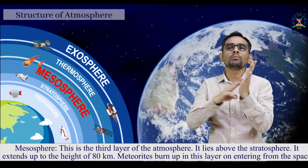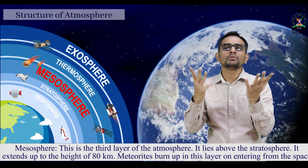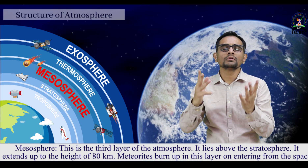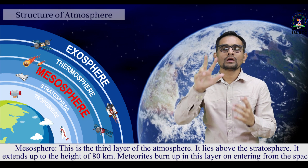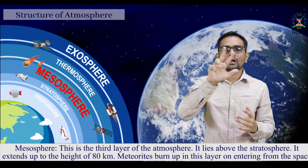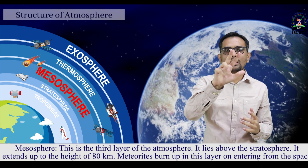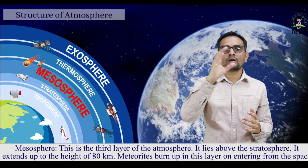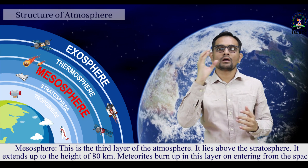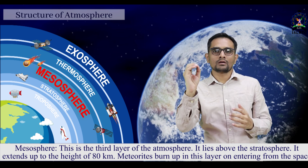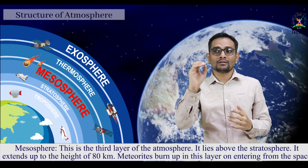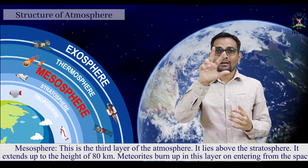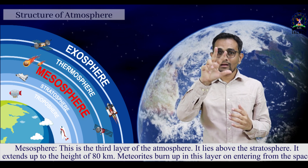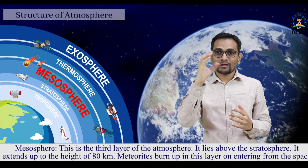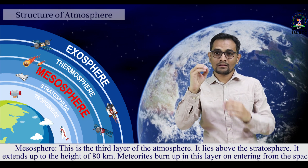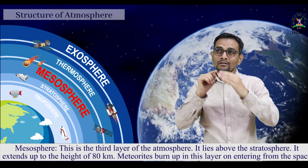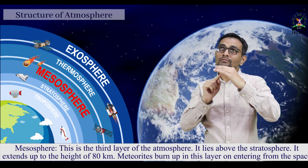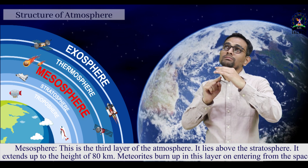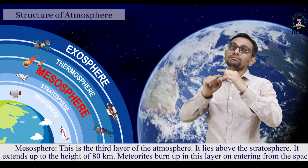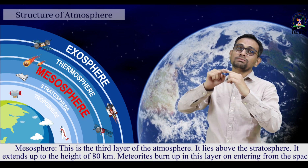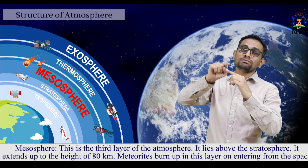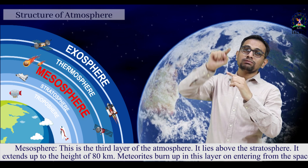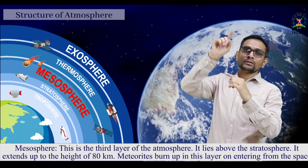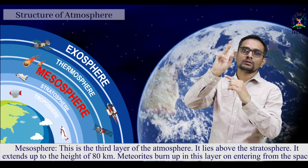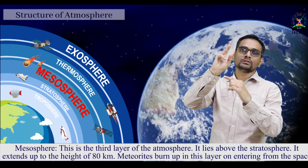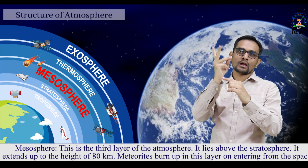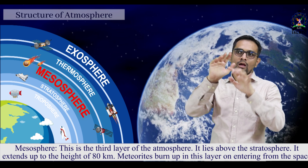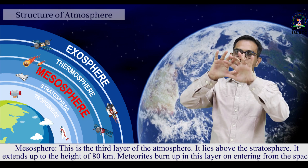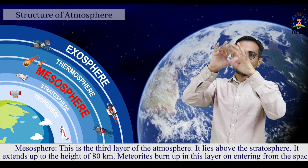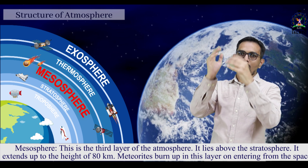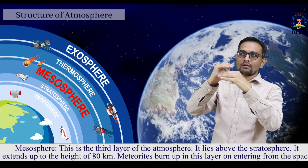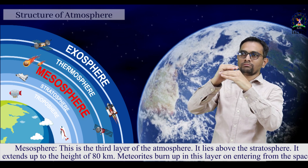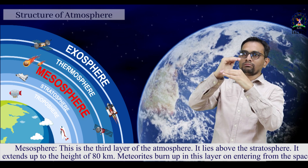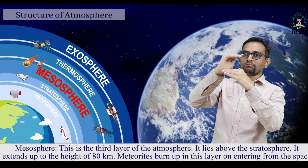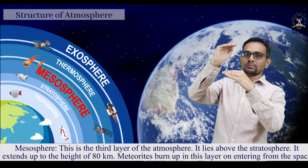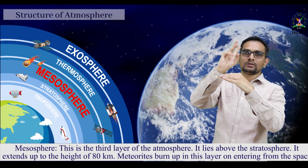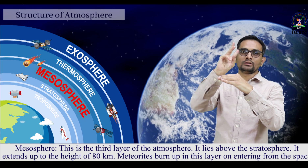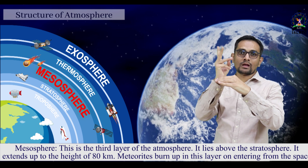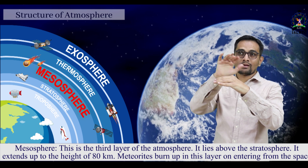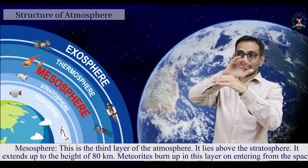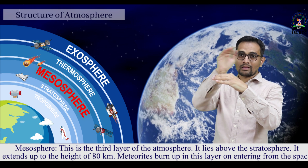above the stratosphere. It extends up to the height of 80 kilometers.